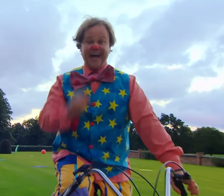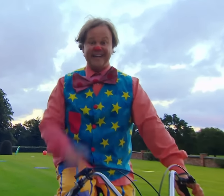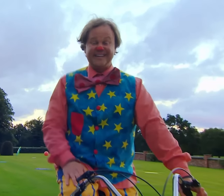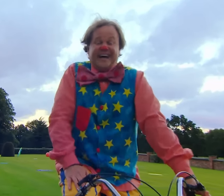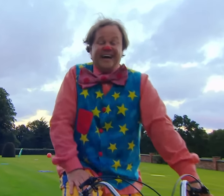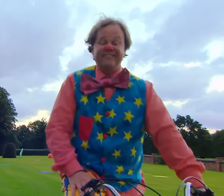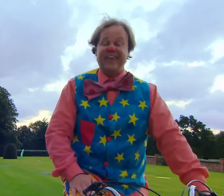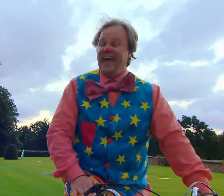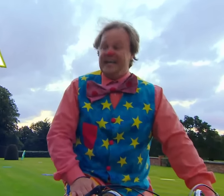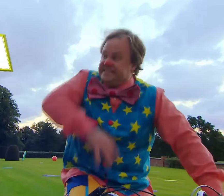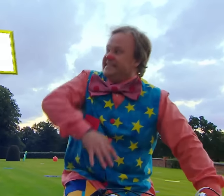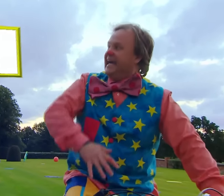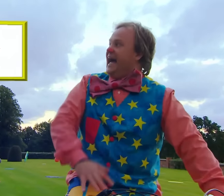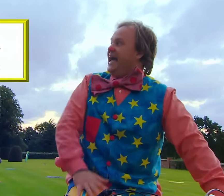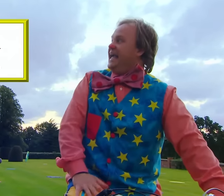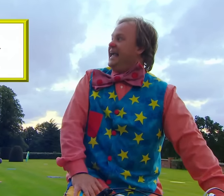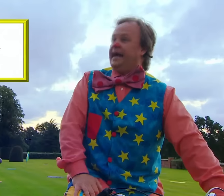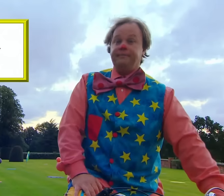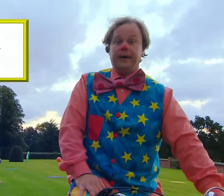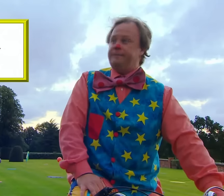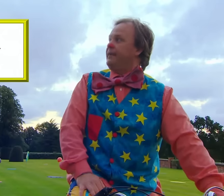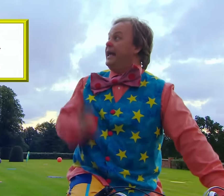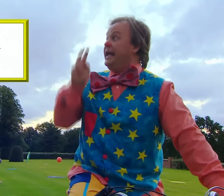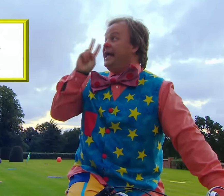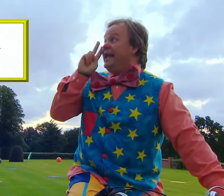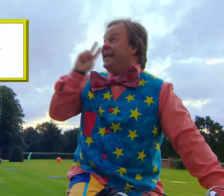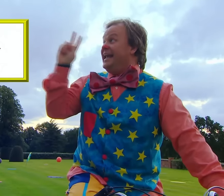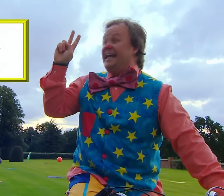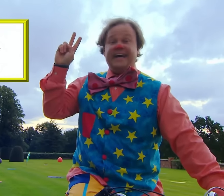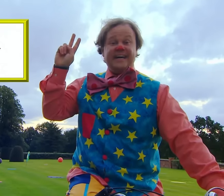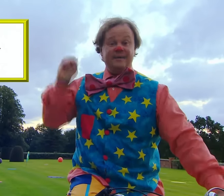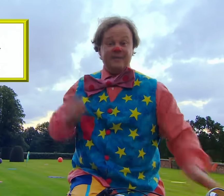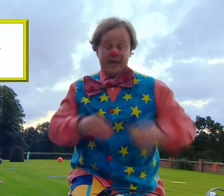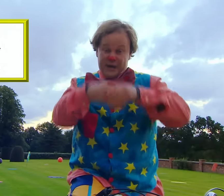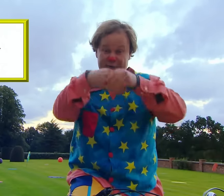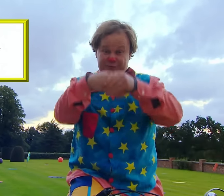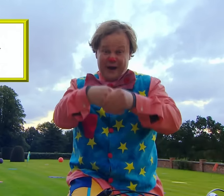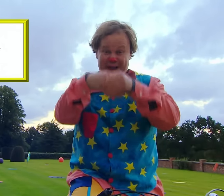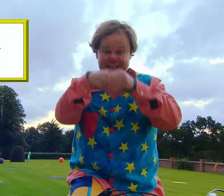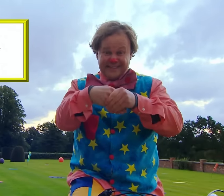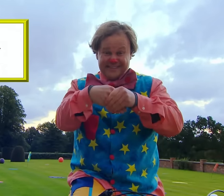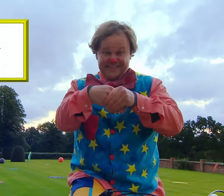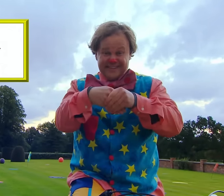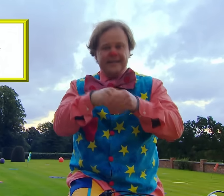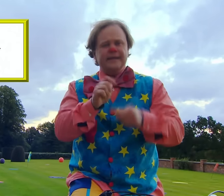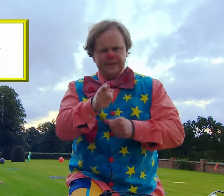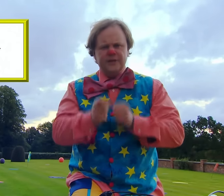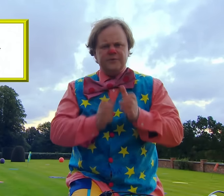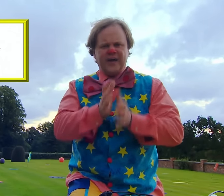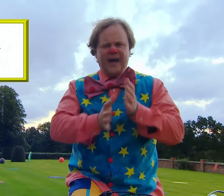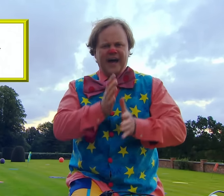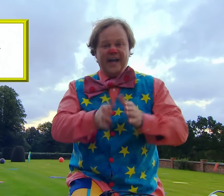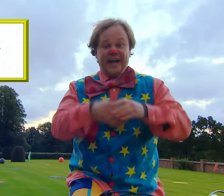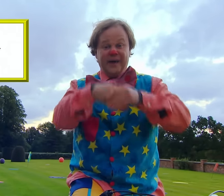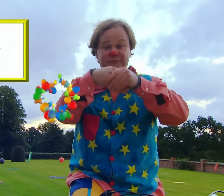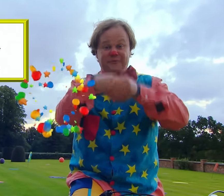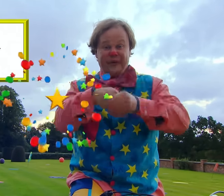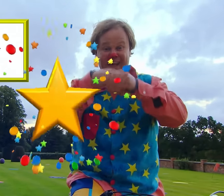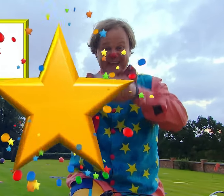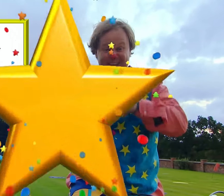Yes! Yay! Look! Friends! You sign